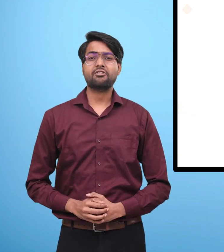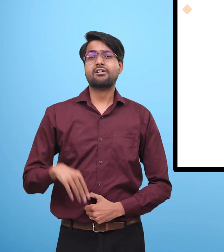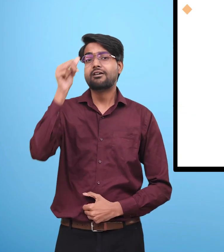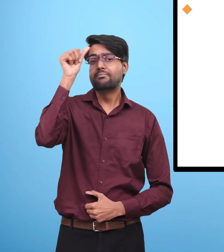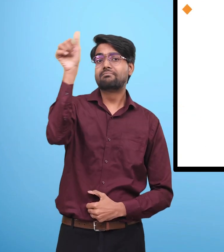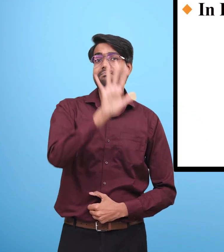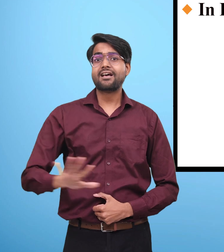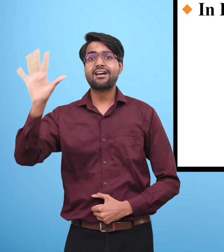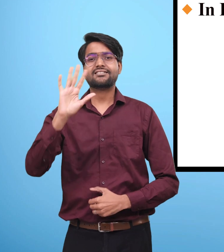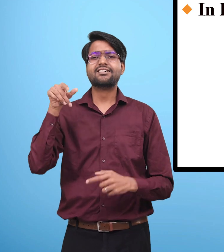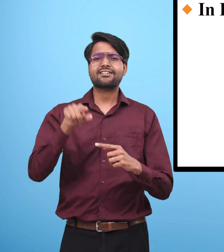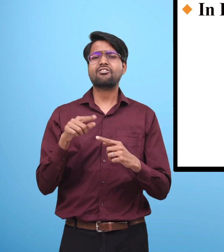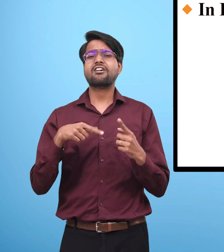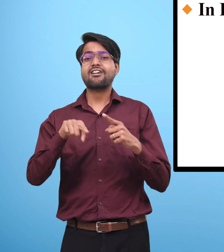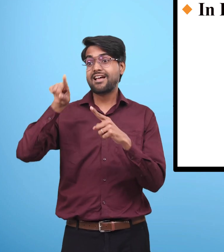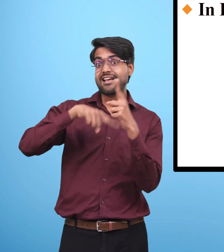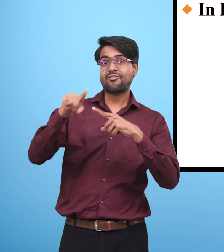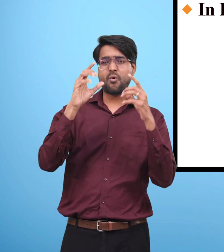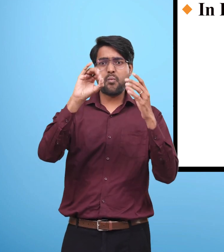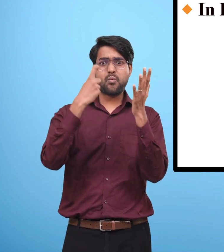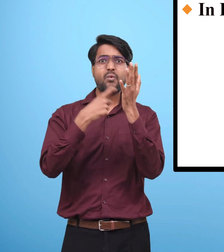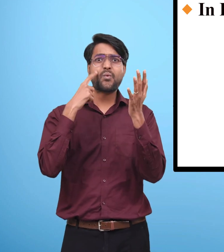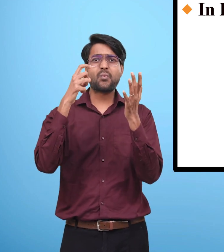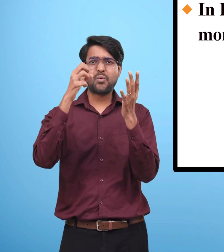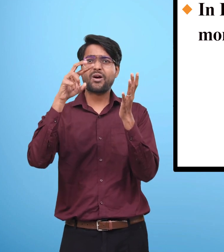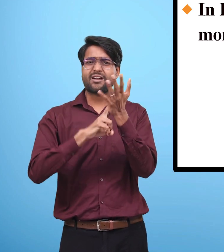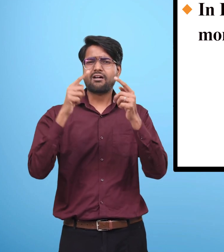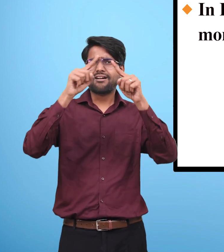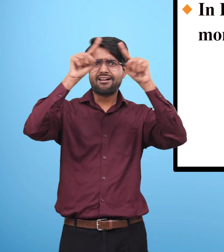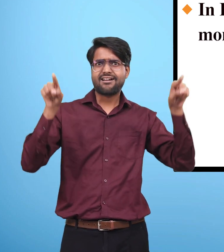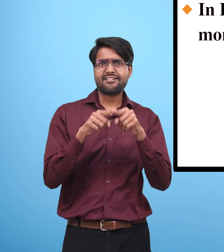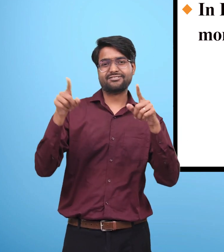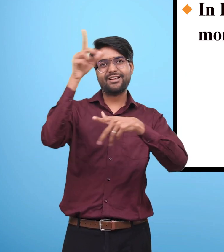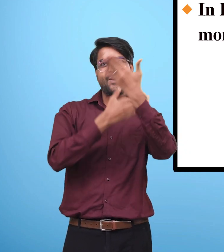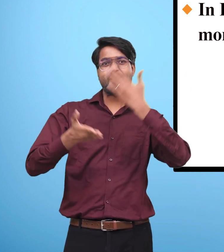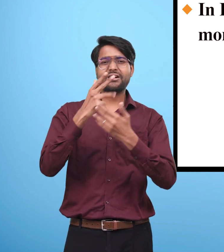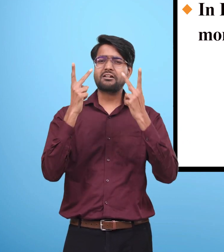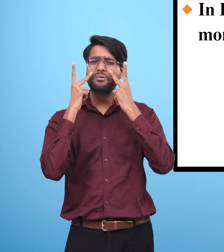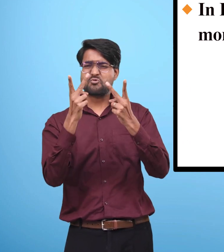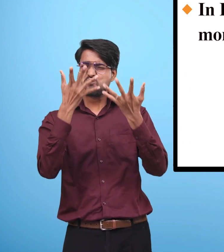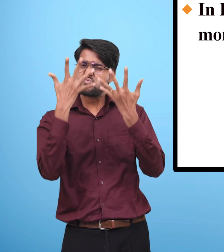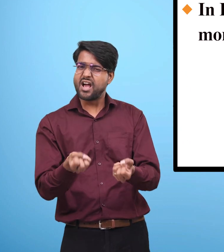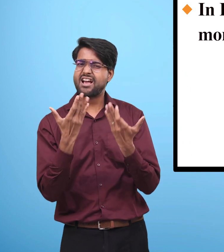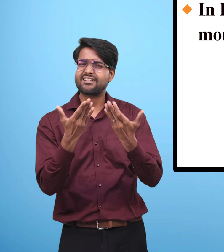1. In India, Orion is best viewed during the months of December to April after